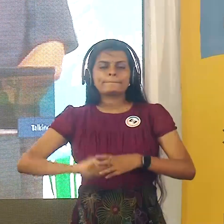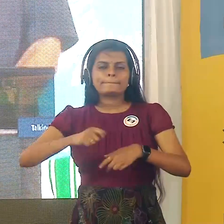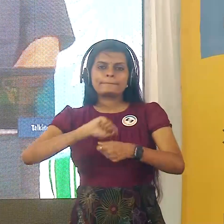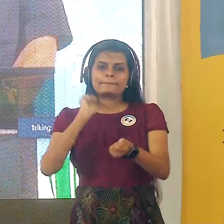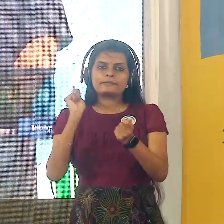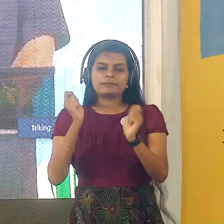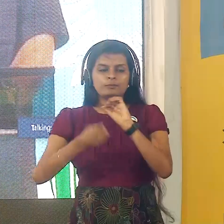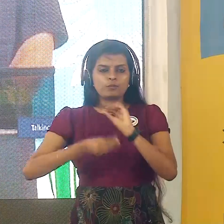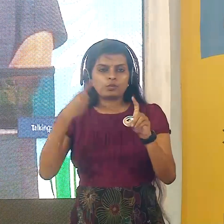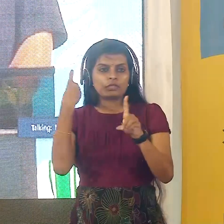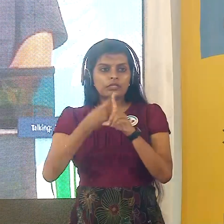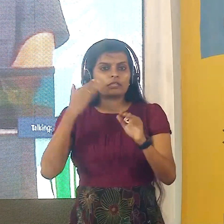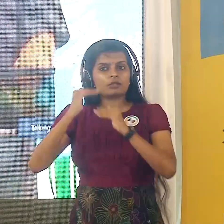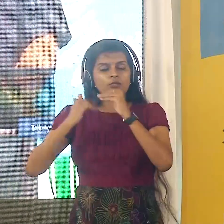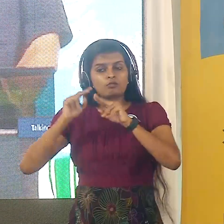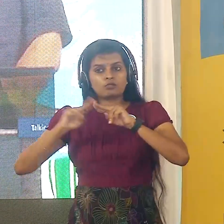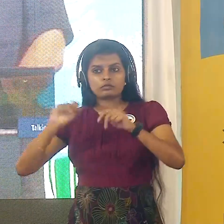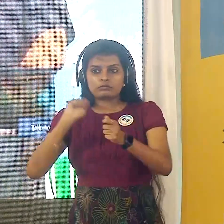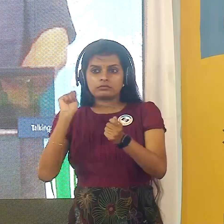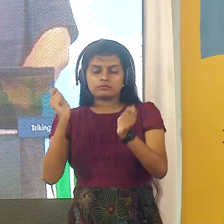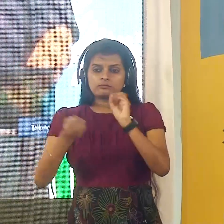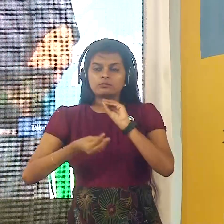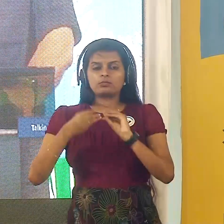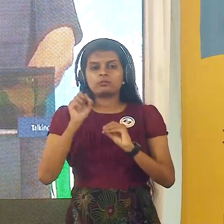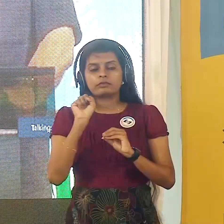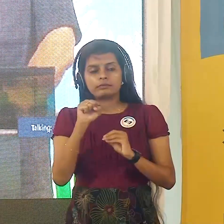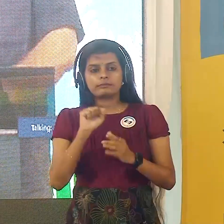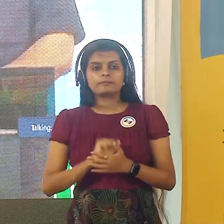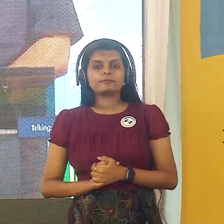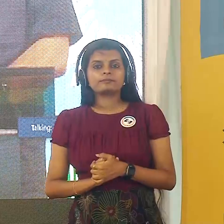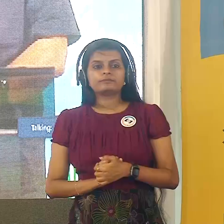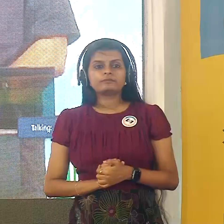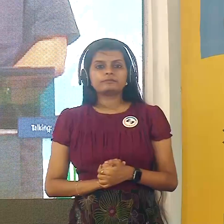changes in Kerala's development, besides considerable